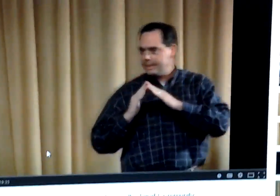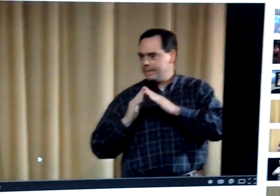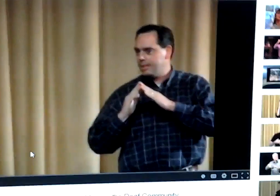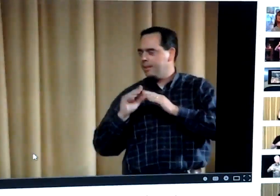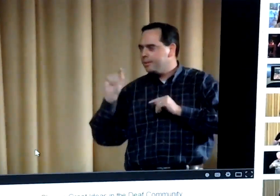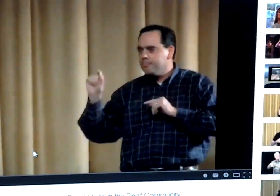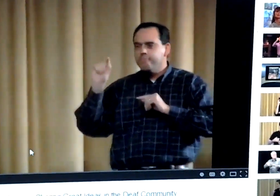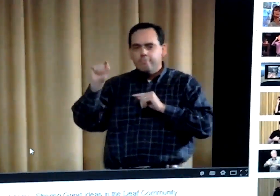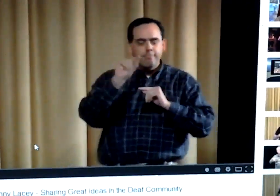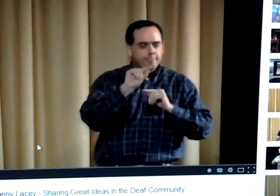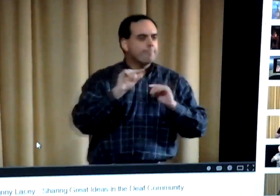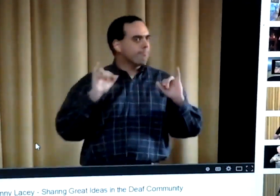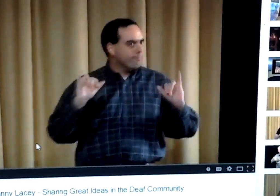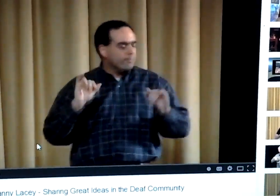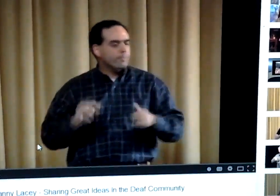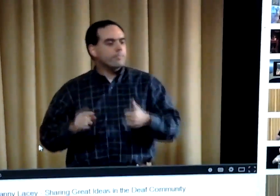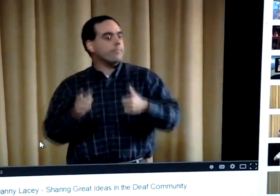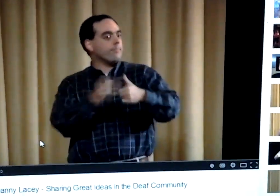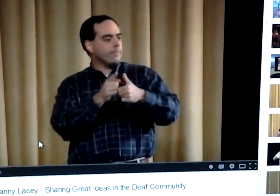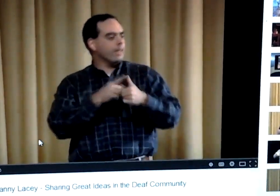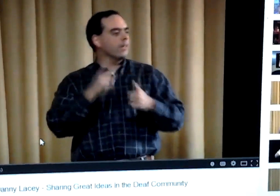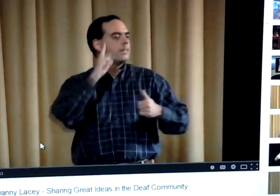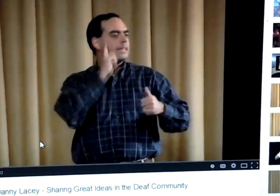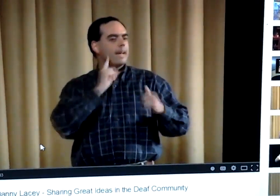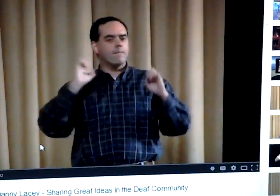And there was a challenge in the deaf community.